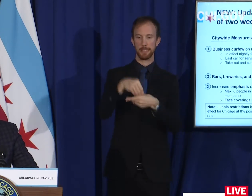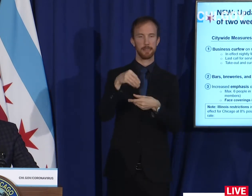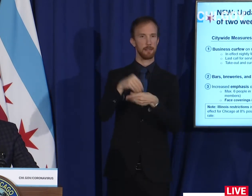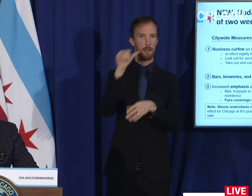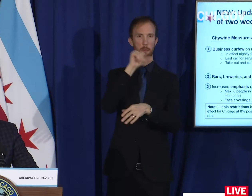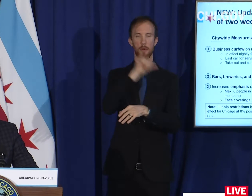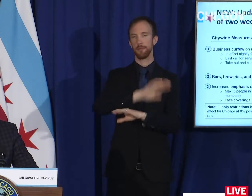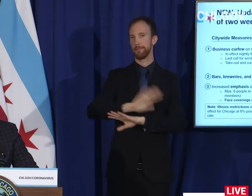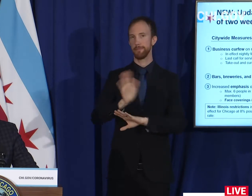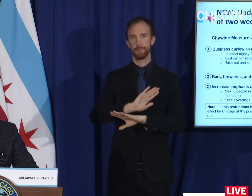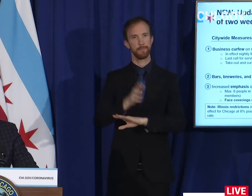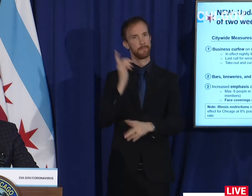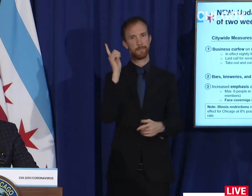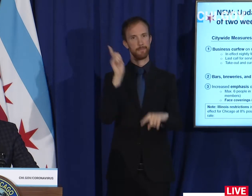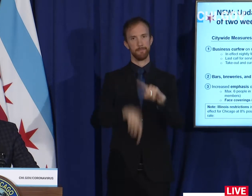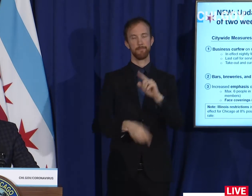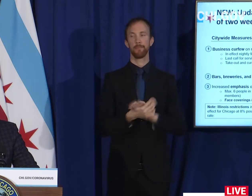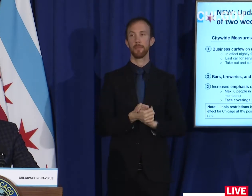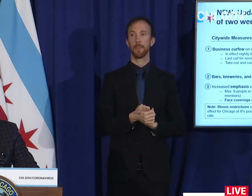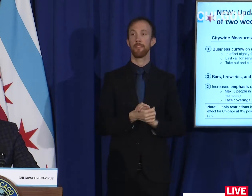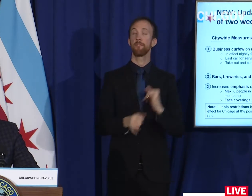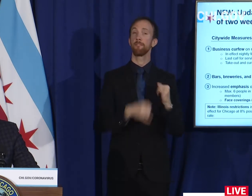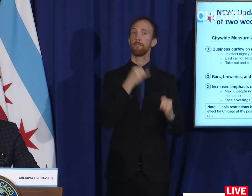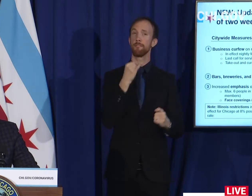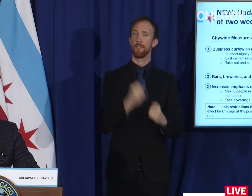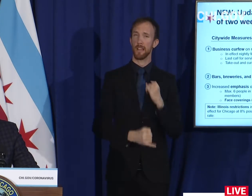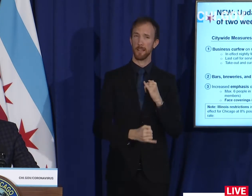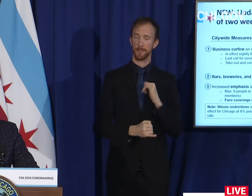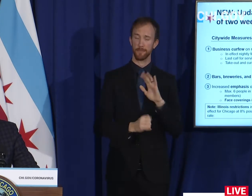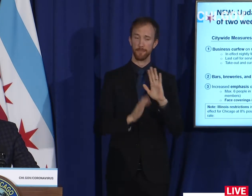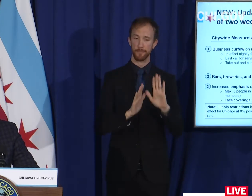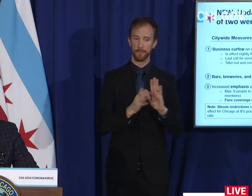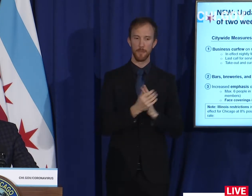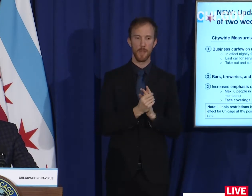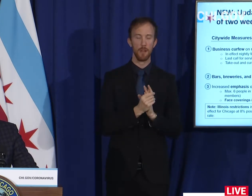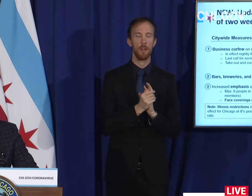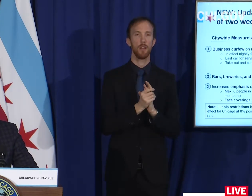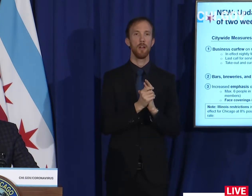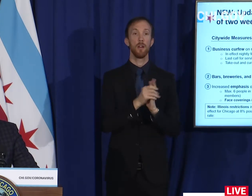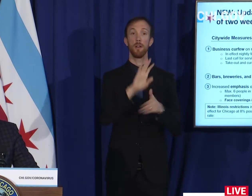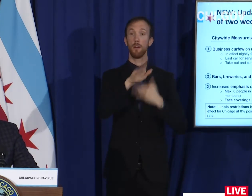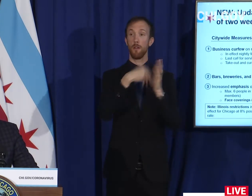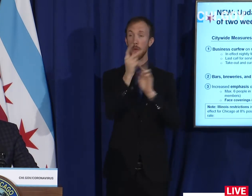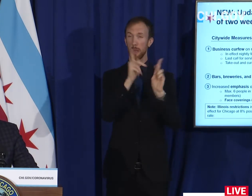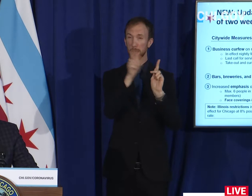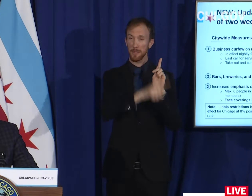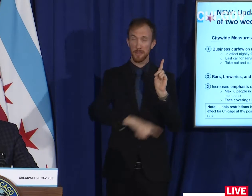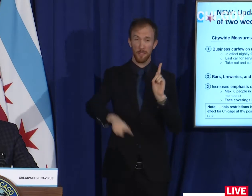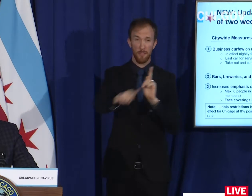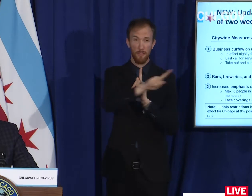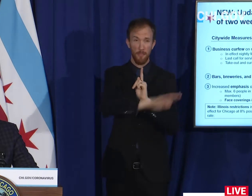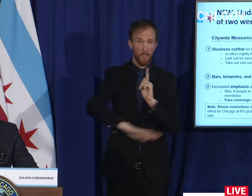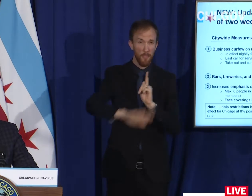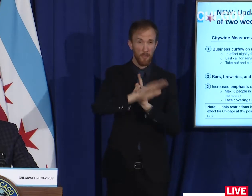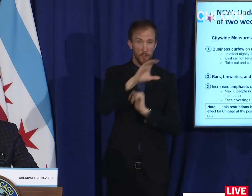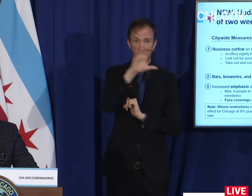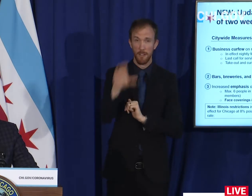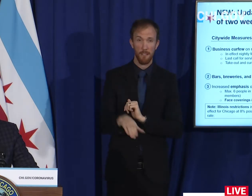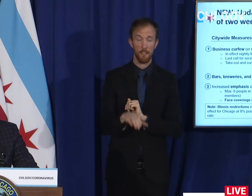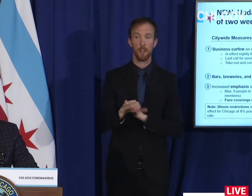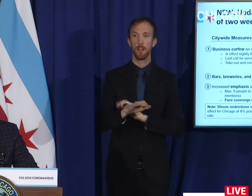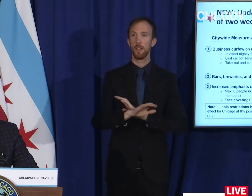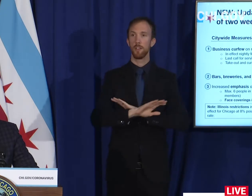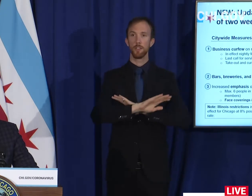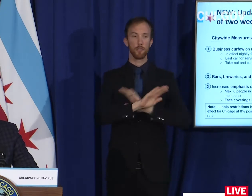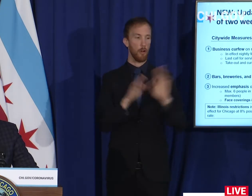make a special point on this. We are asking all Chicagoans to refrain from gatherings